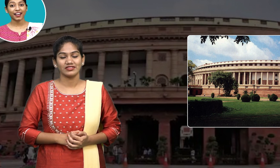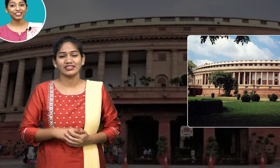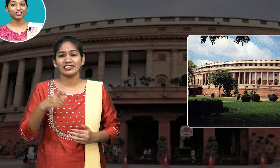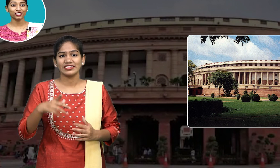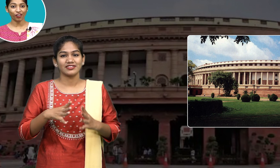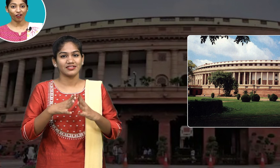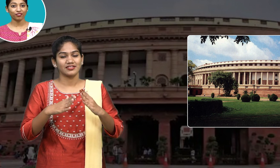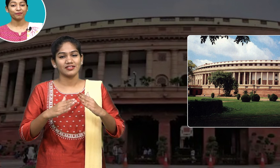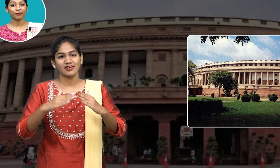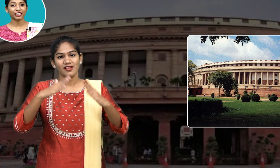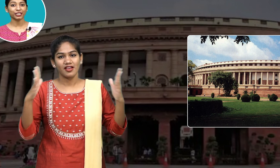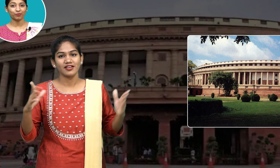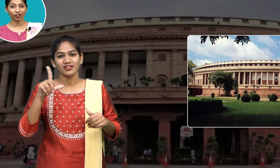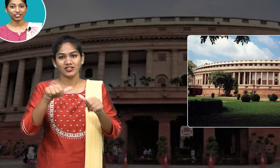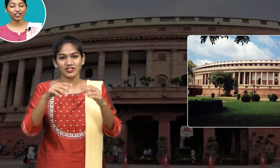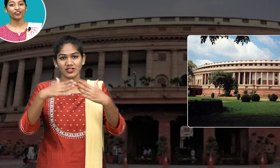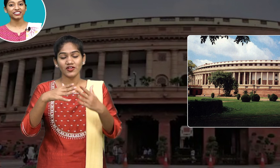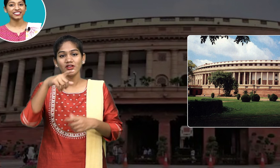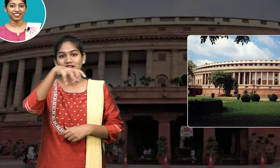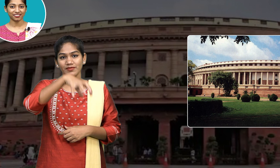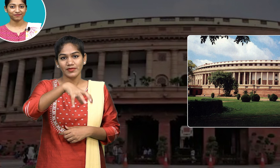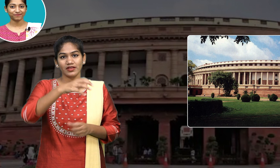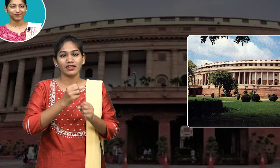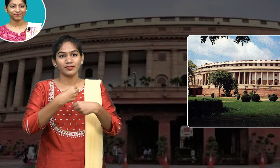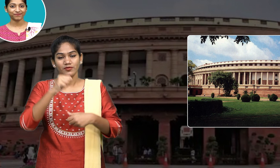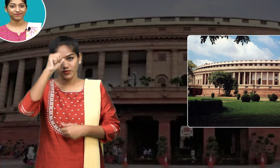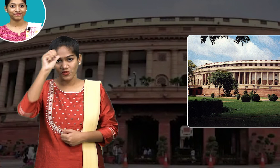the highest law-making body of India.